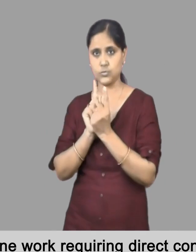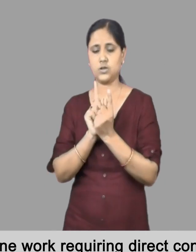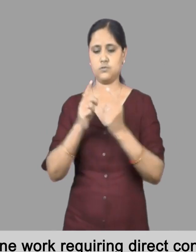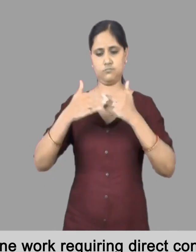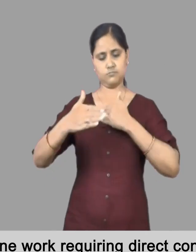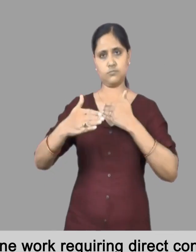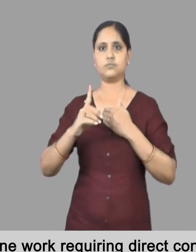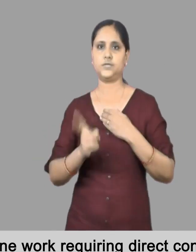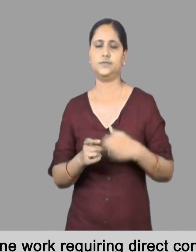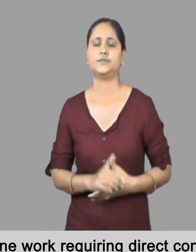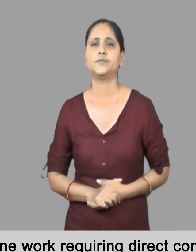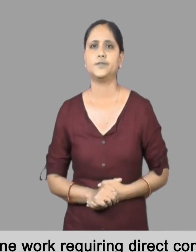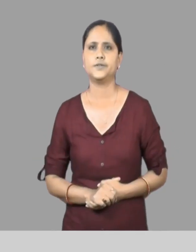requiring direct contact with the public.